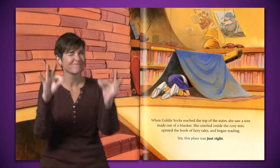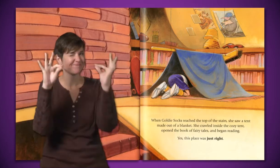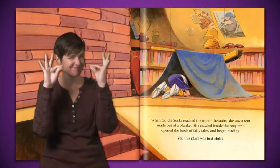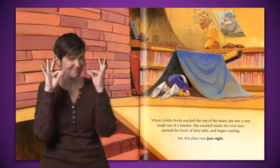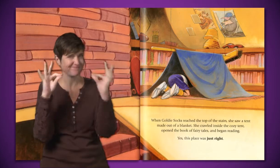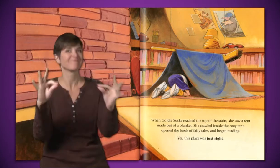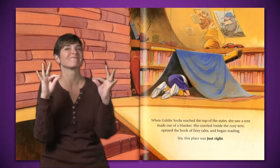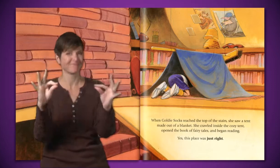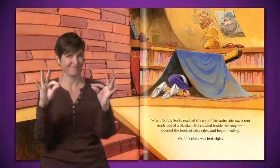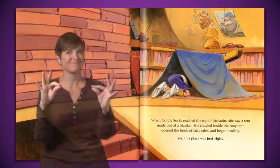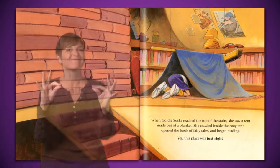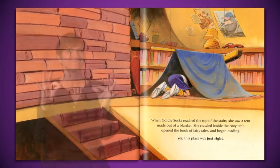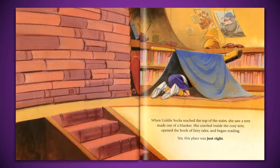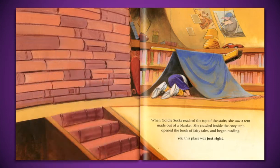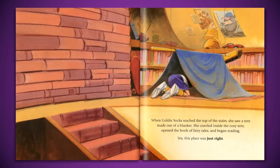place was just right.